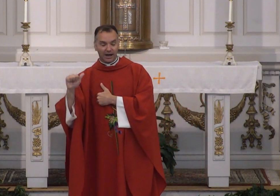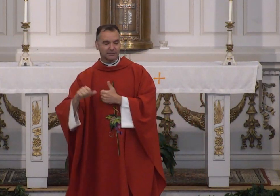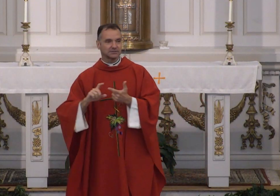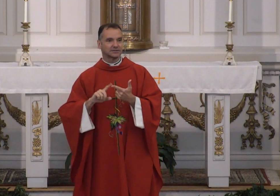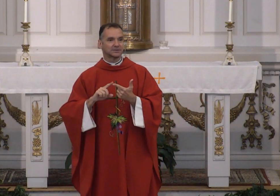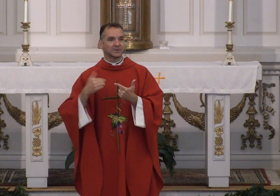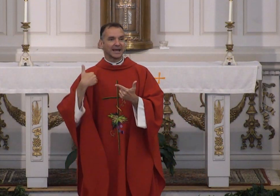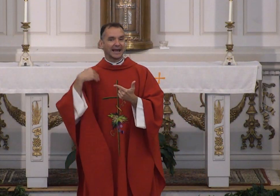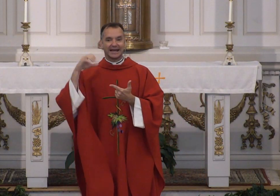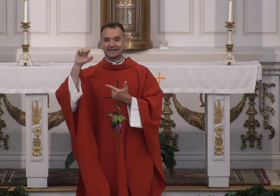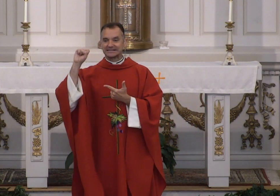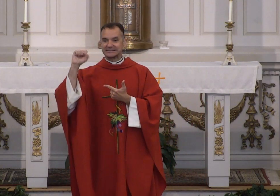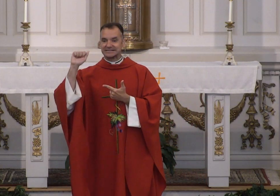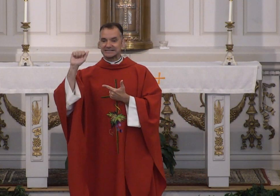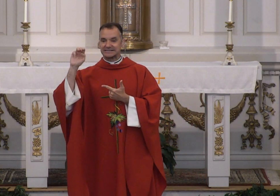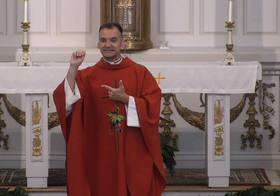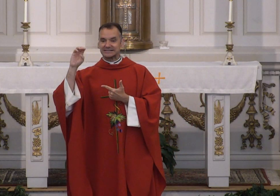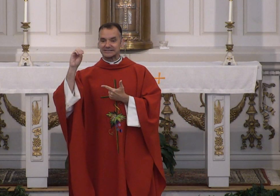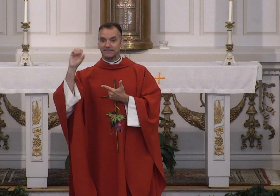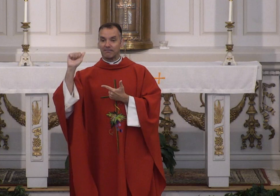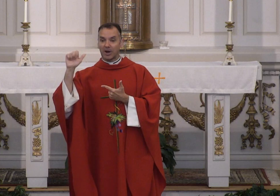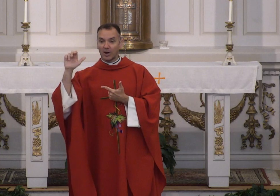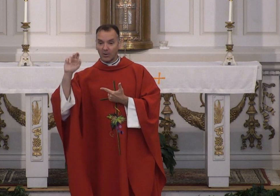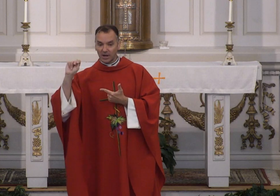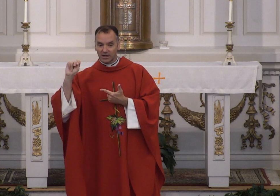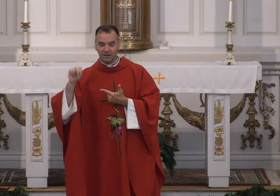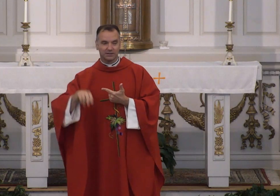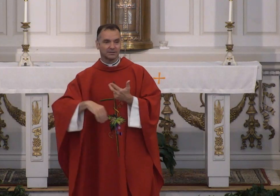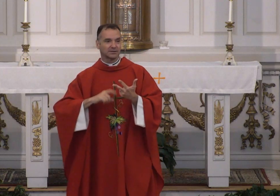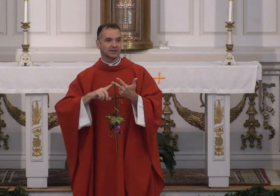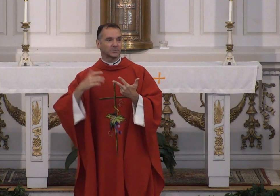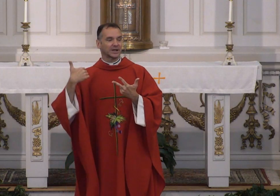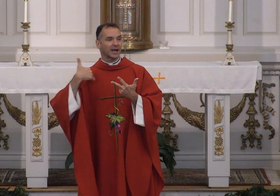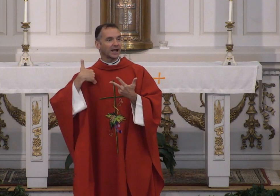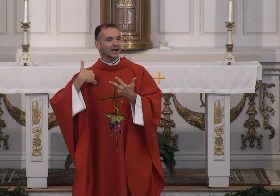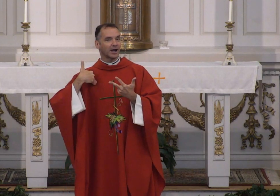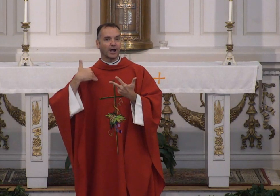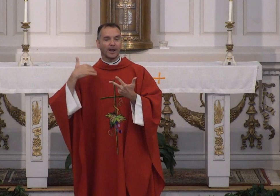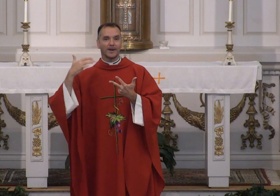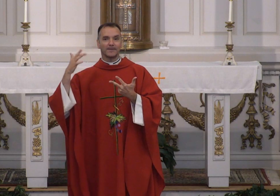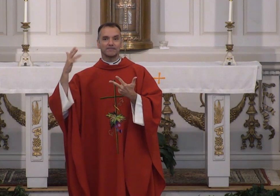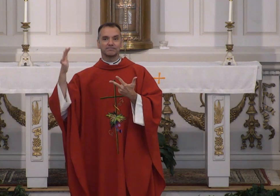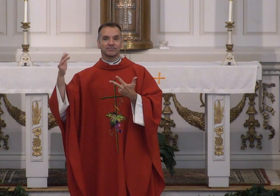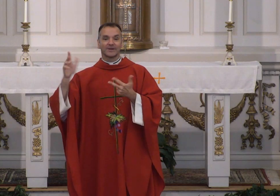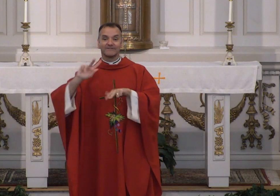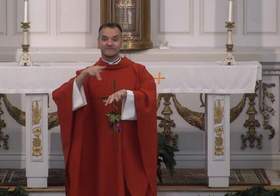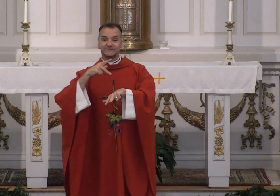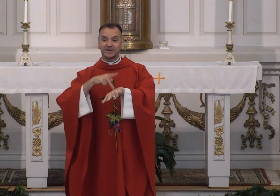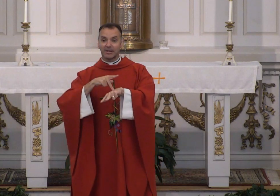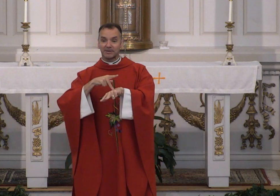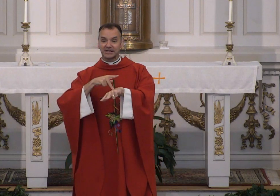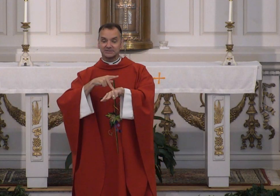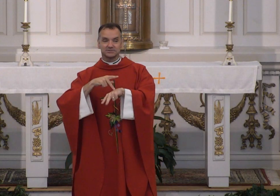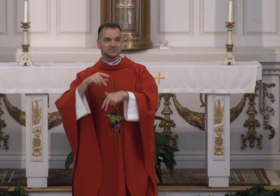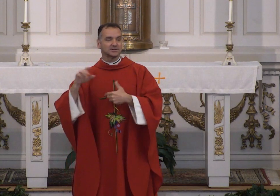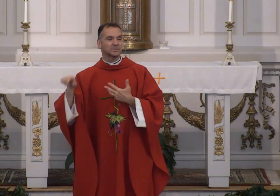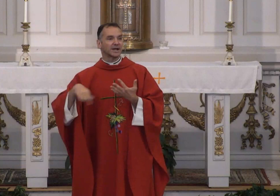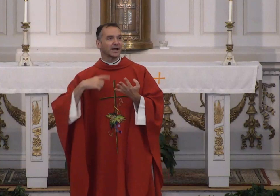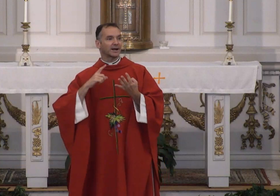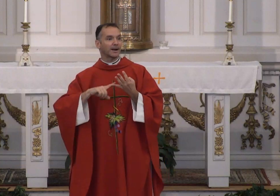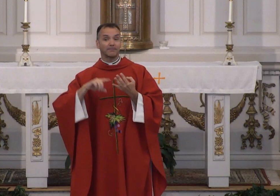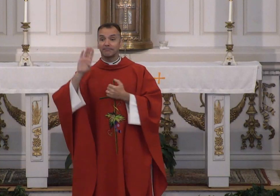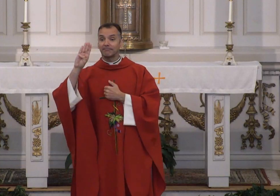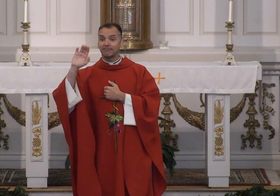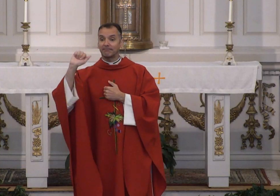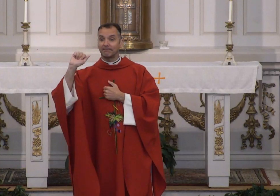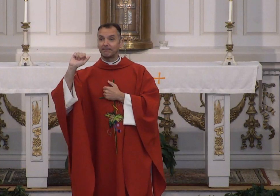languages. We had a language that's spoken in Kenya, in Samoa, in the